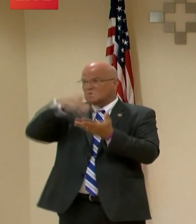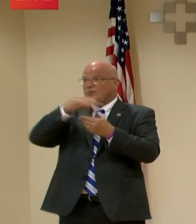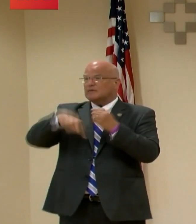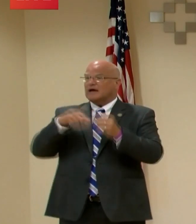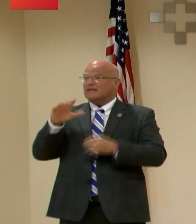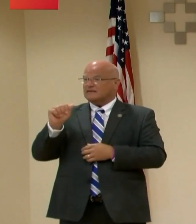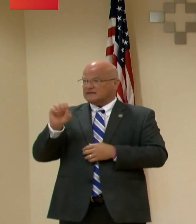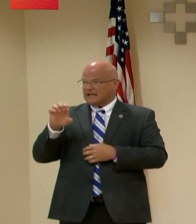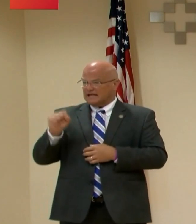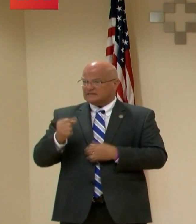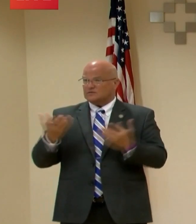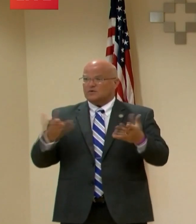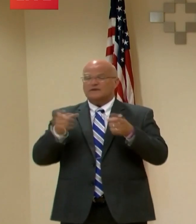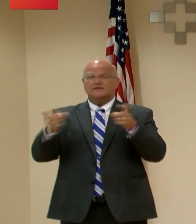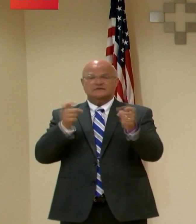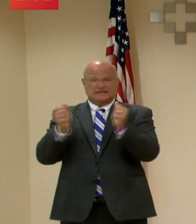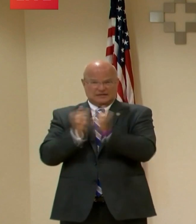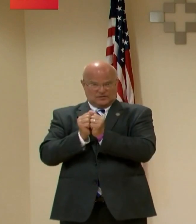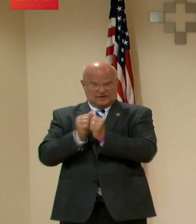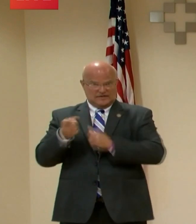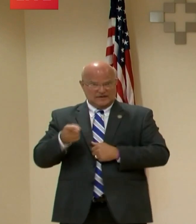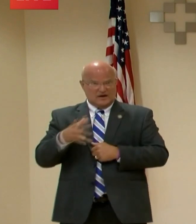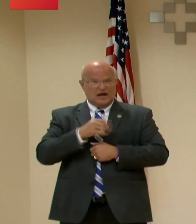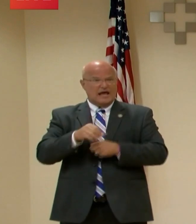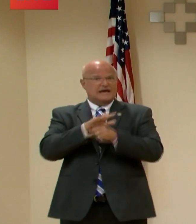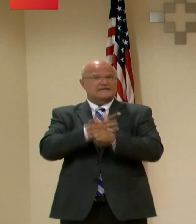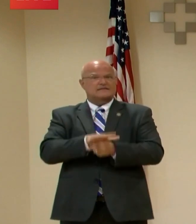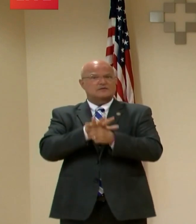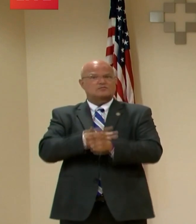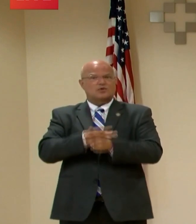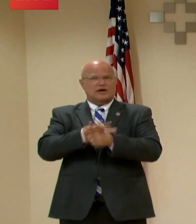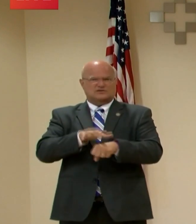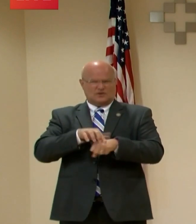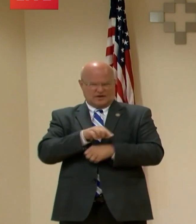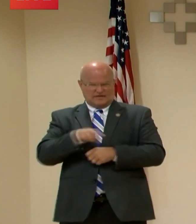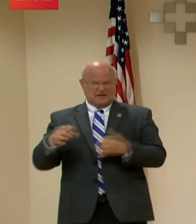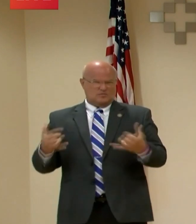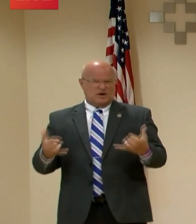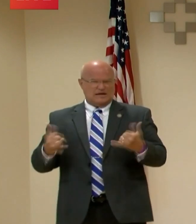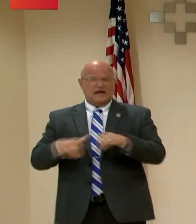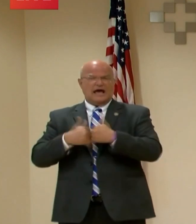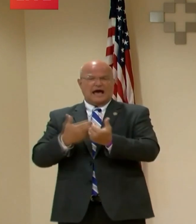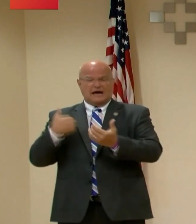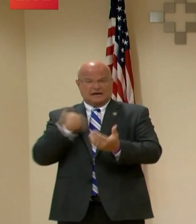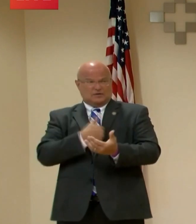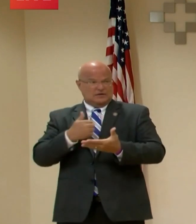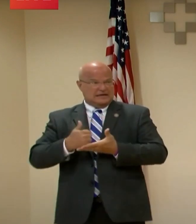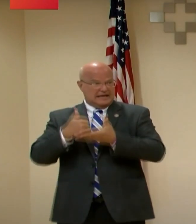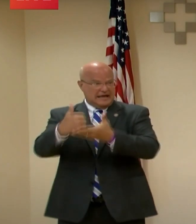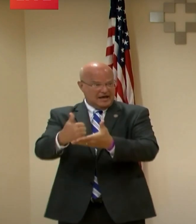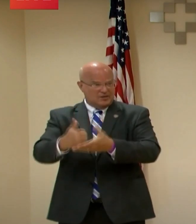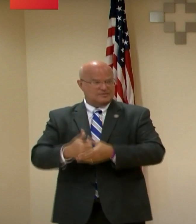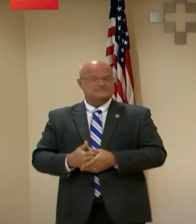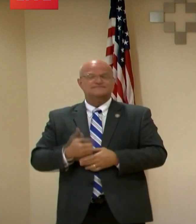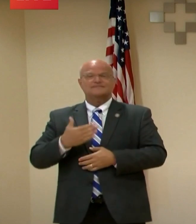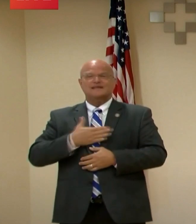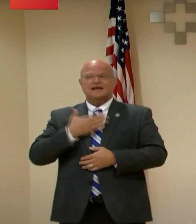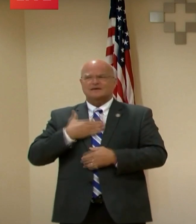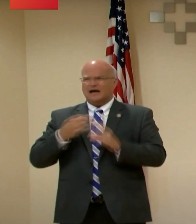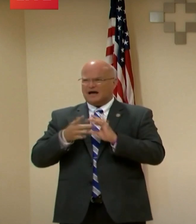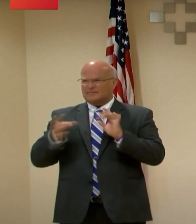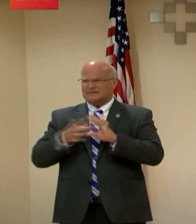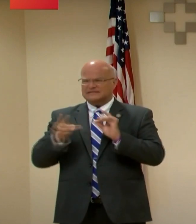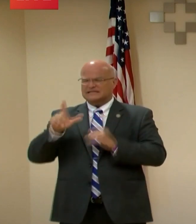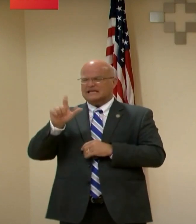their cases and what they're dealing with and the pressure that might be on them and how we can help. And I'm delighted that I mentioned